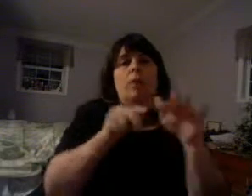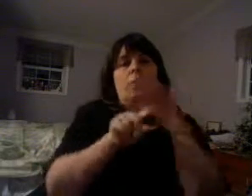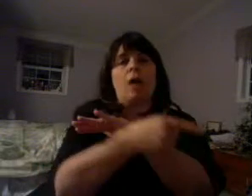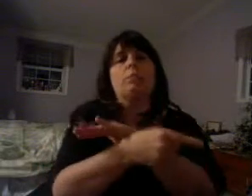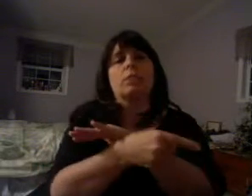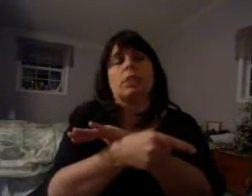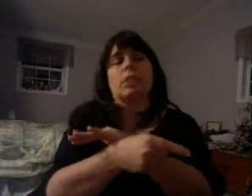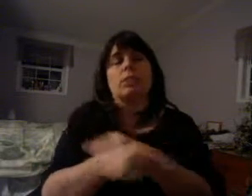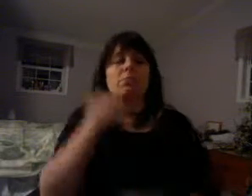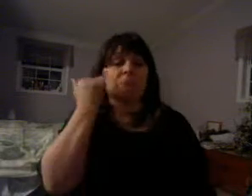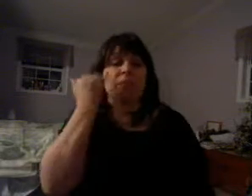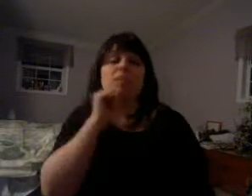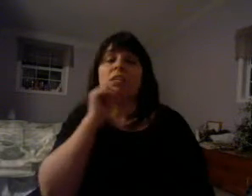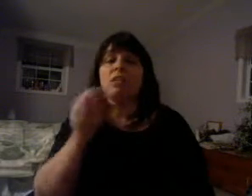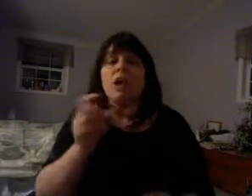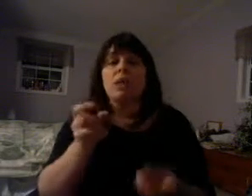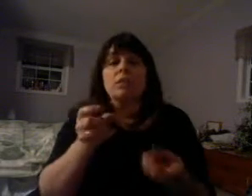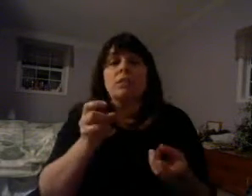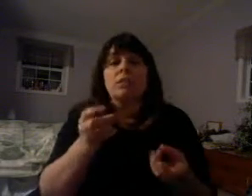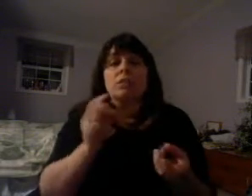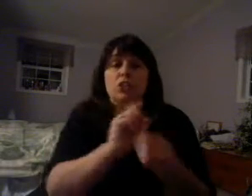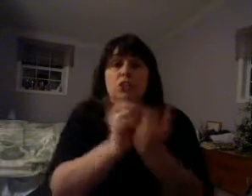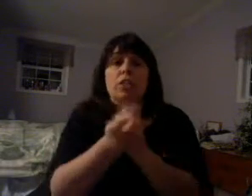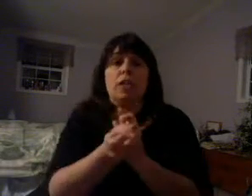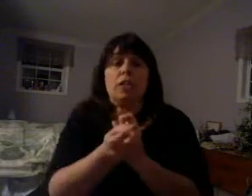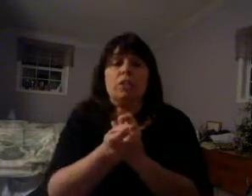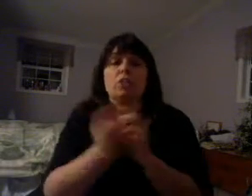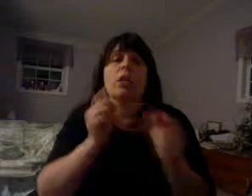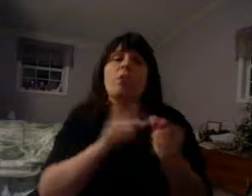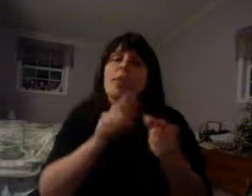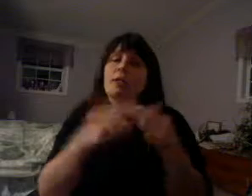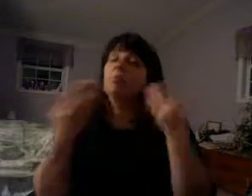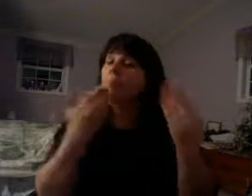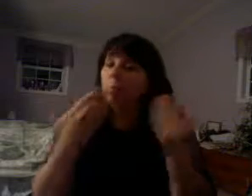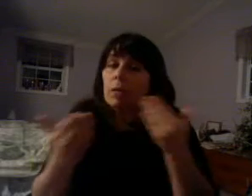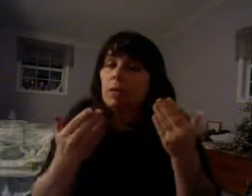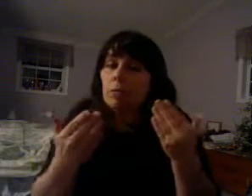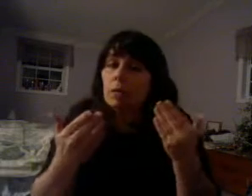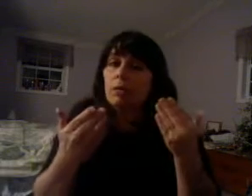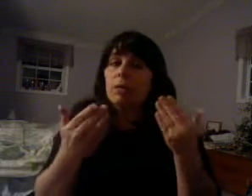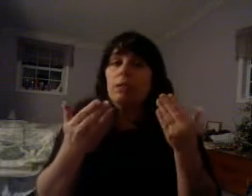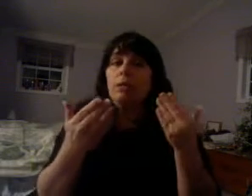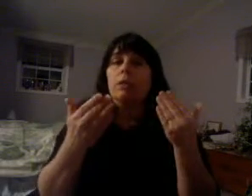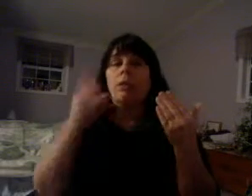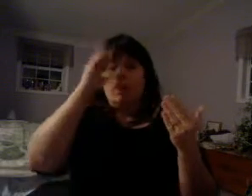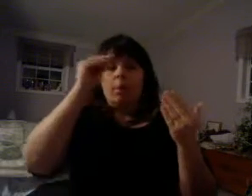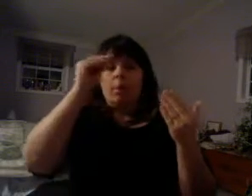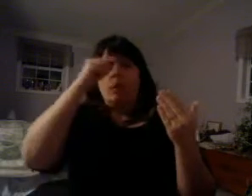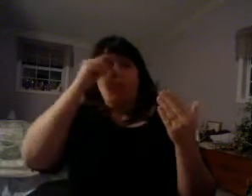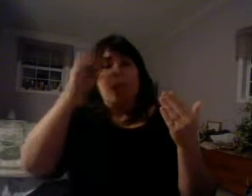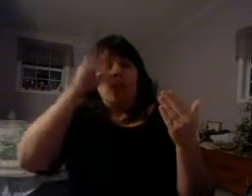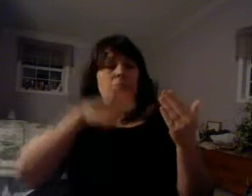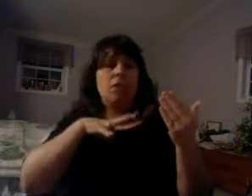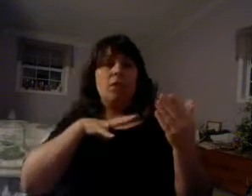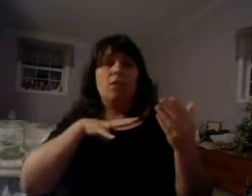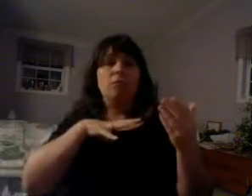very likely that the black male homicide rate would have dropped like the black female rate. It was, in fact, then a convergence